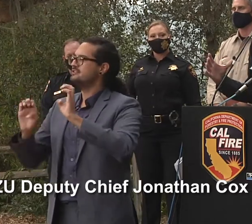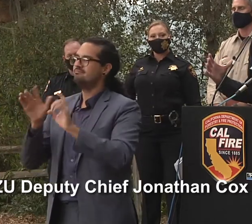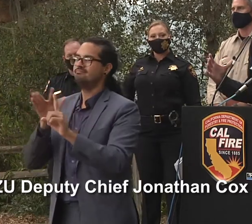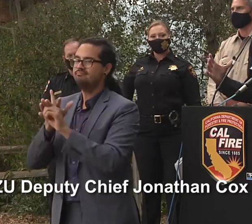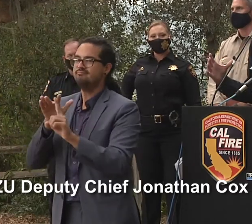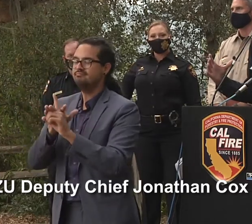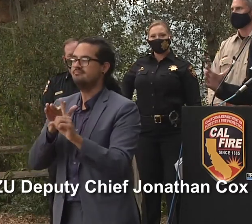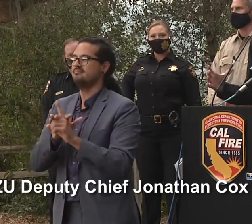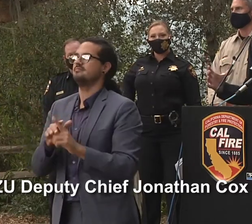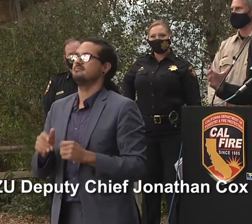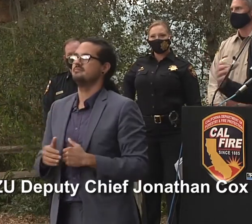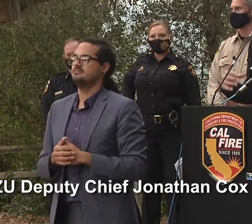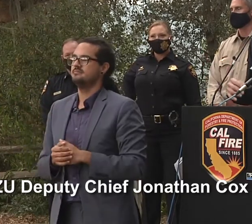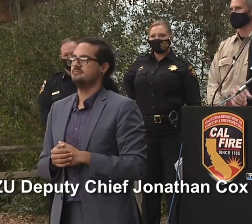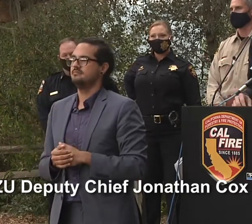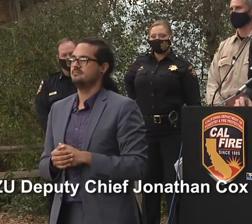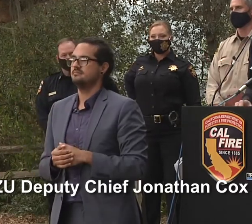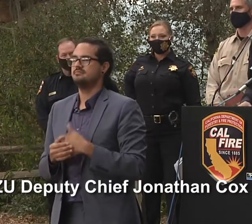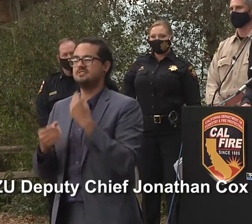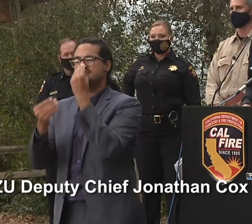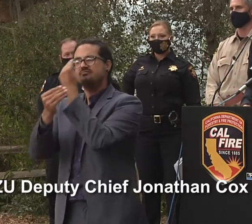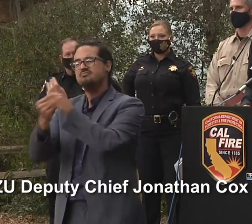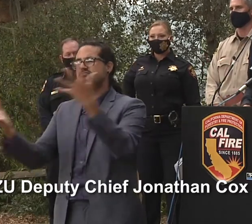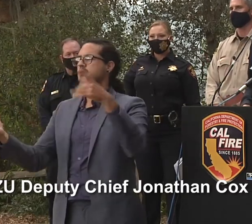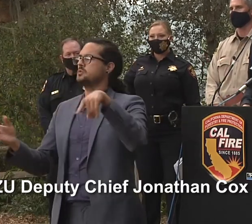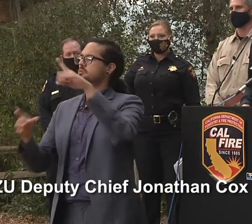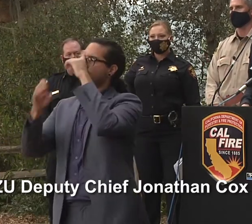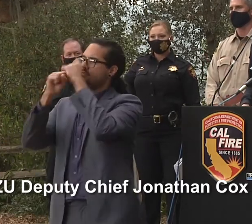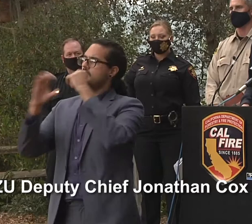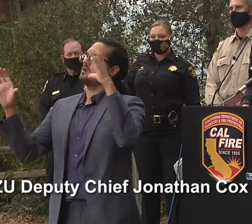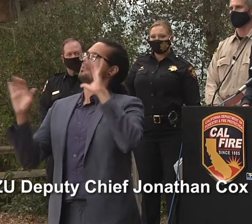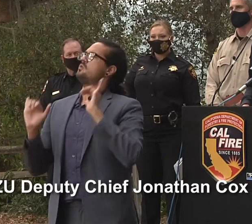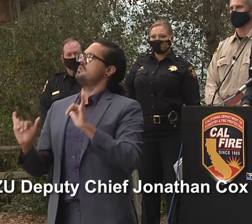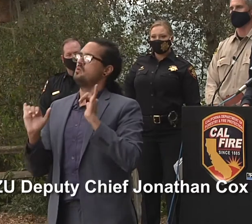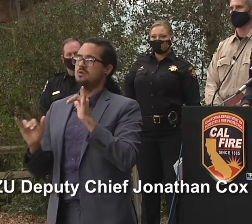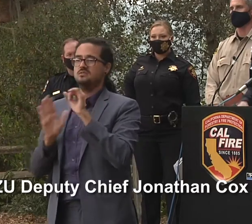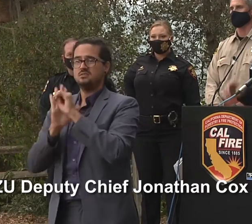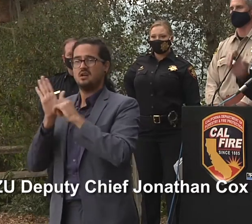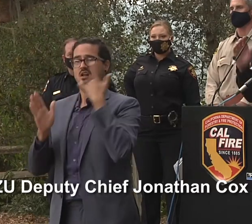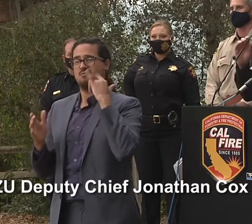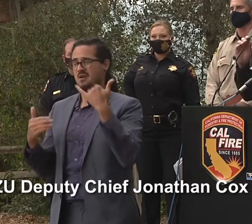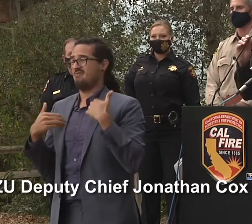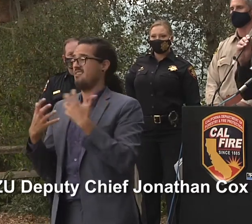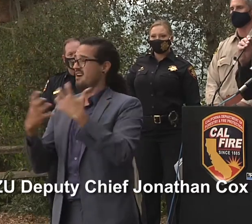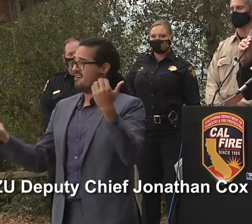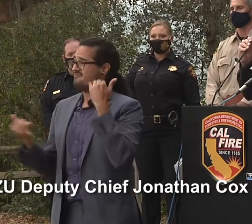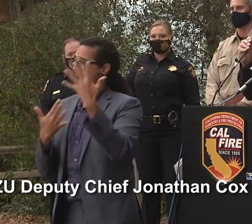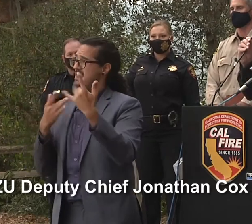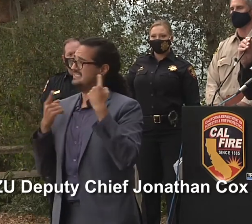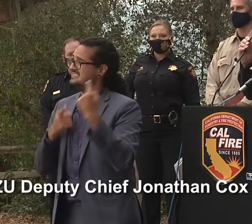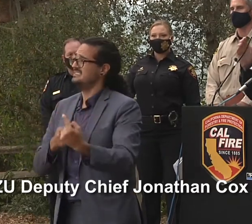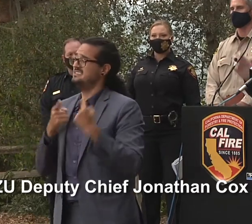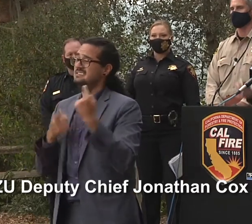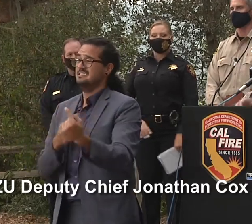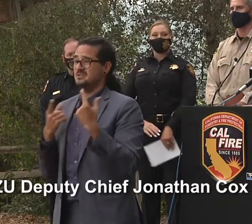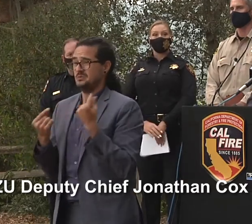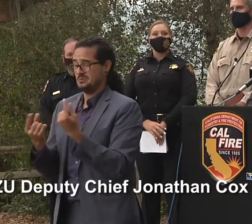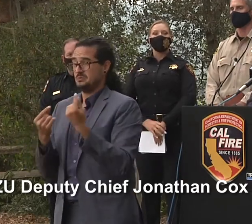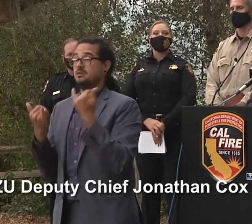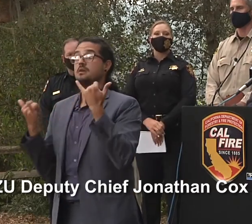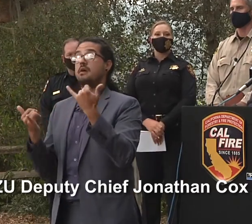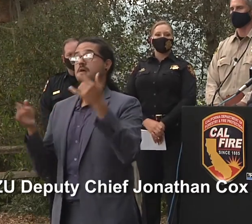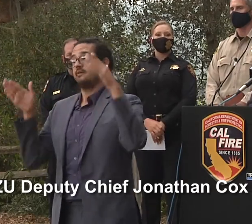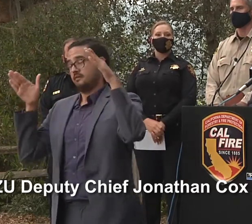give some context to what's going on in the state before we talk specifically to San Mateo, Santa Cruz. Tonight here in the San Mateo, Santa